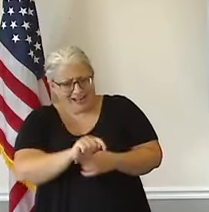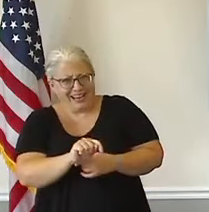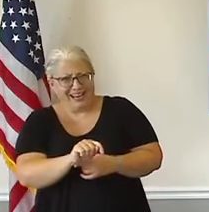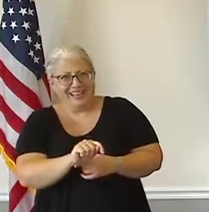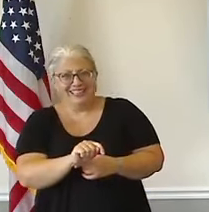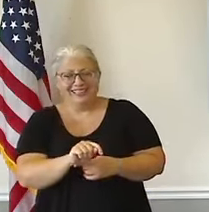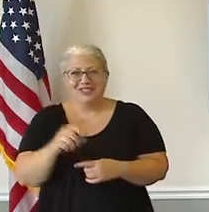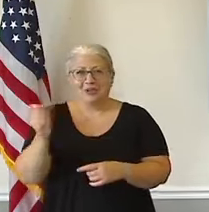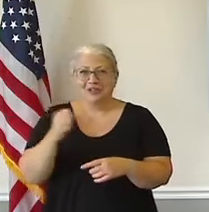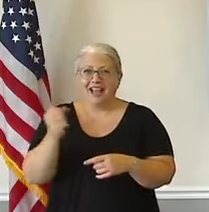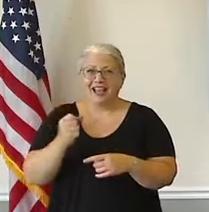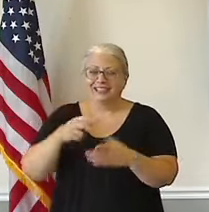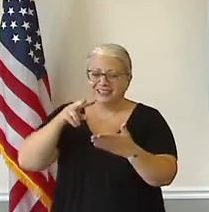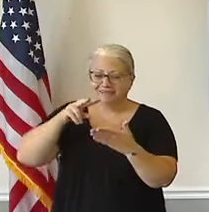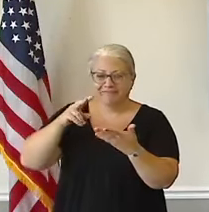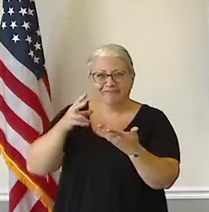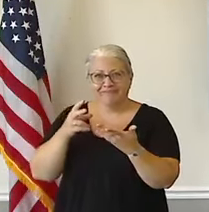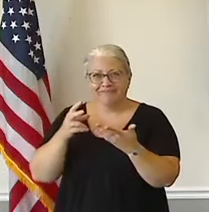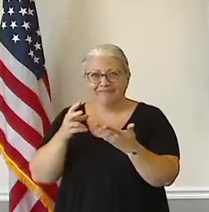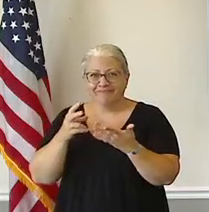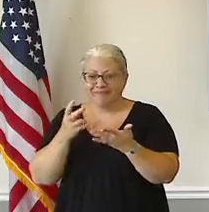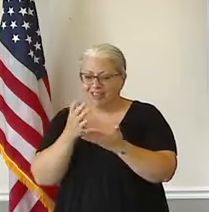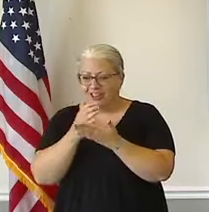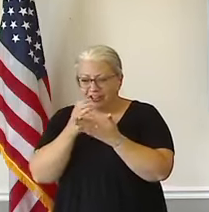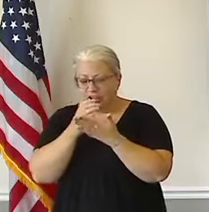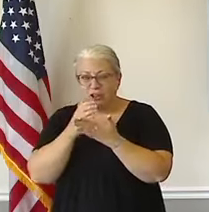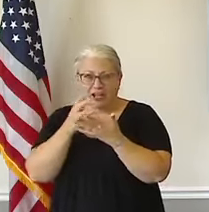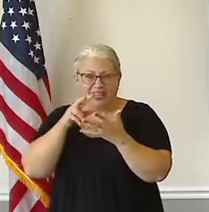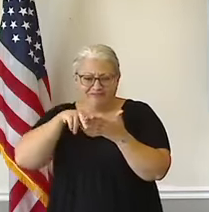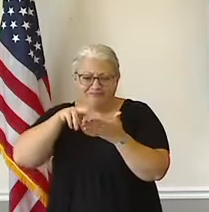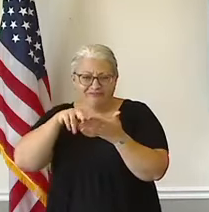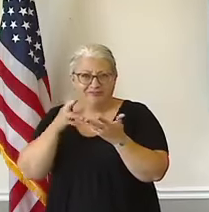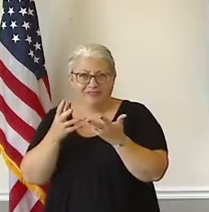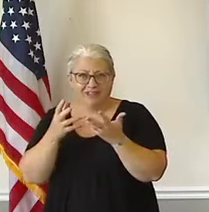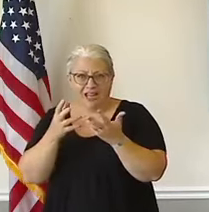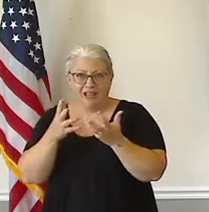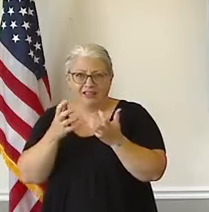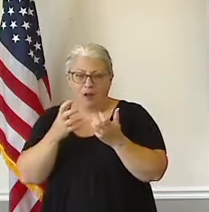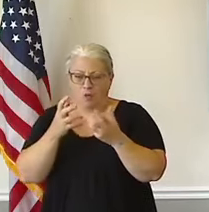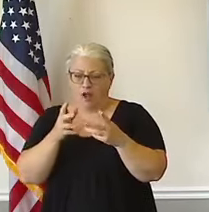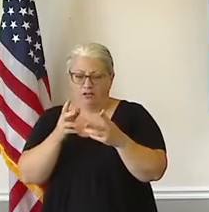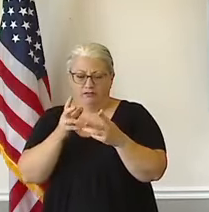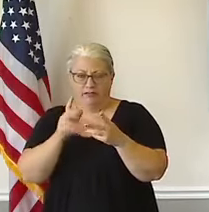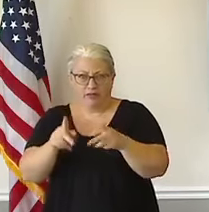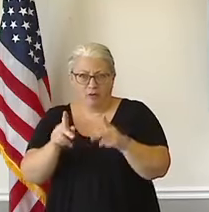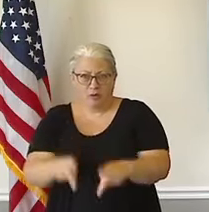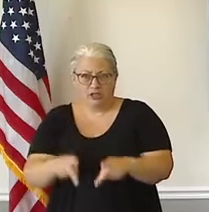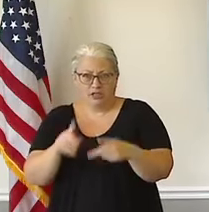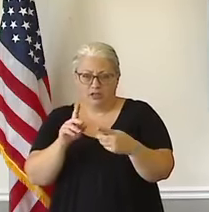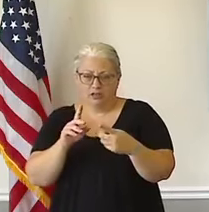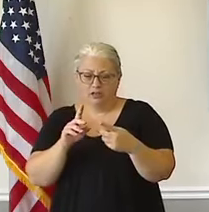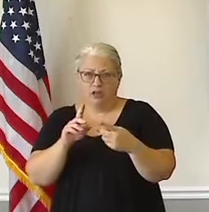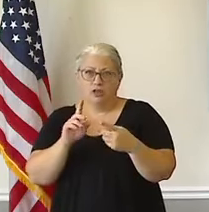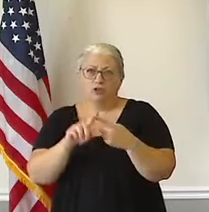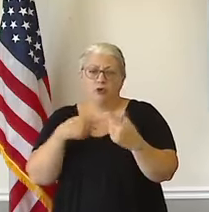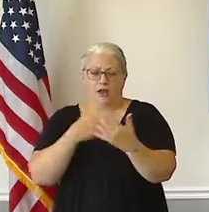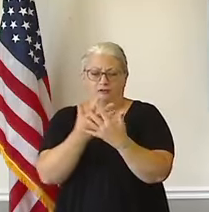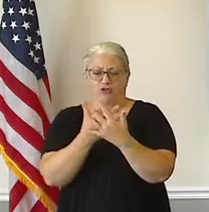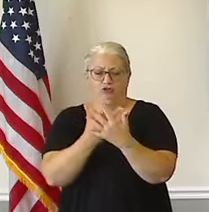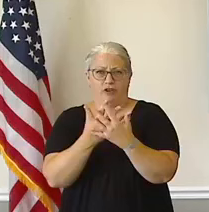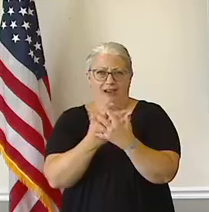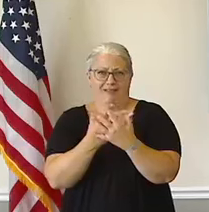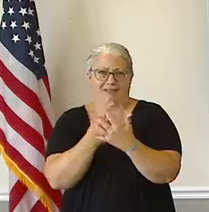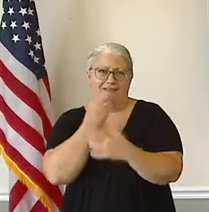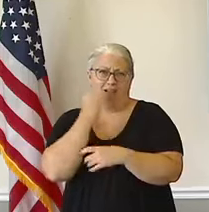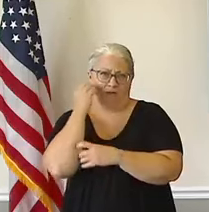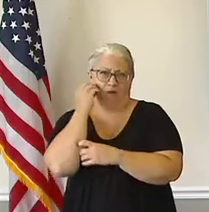They are looking for to have the person's some kind of screening modality by the parents at home. But if for some reason a